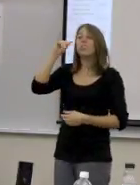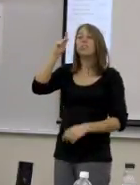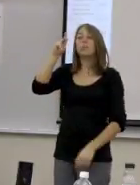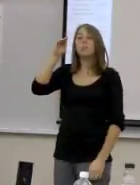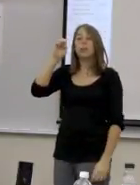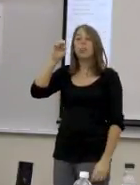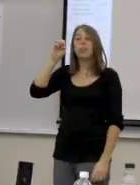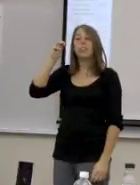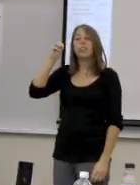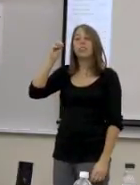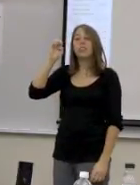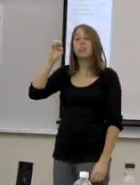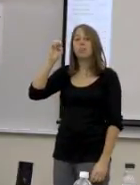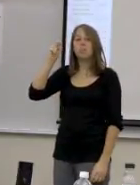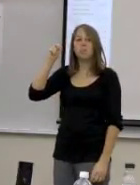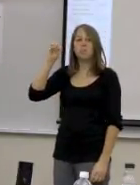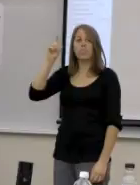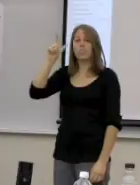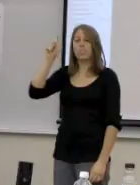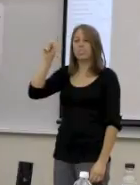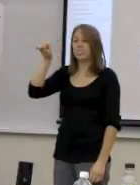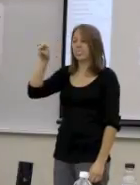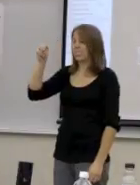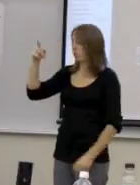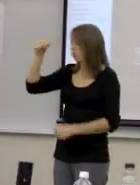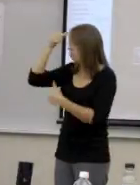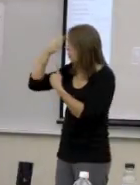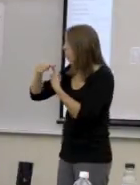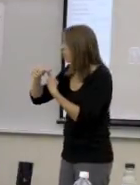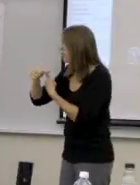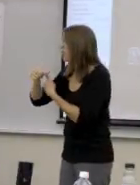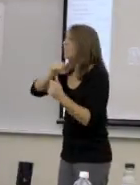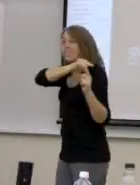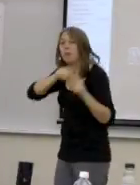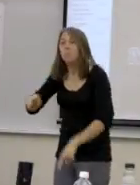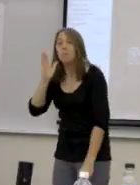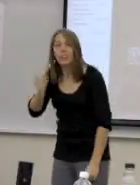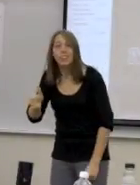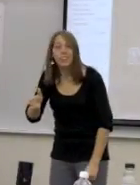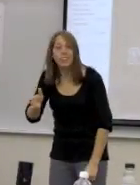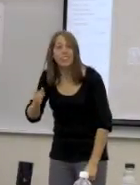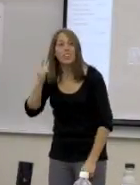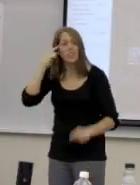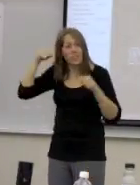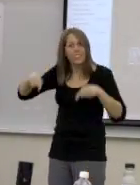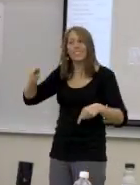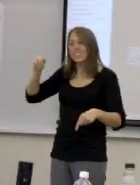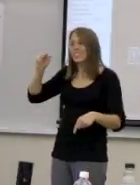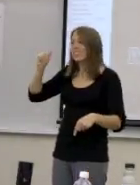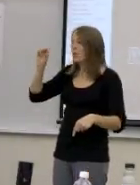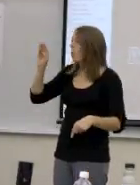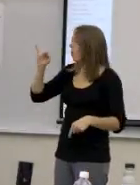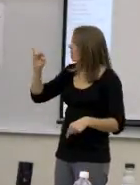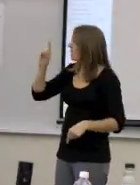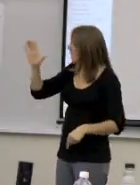Mendelsohn, do you remember him? Coming, yes, for NAOBDC. He is coming here